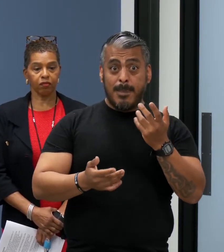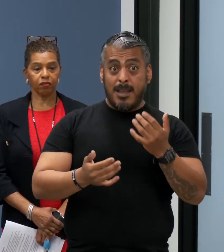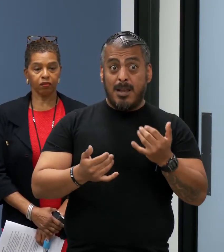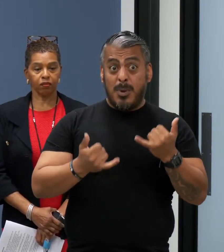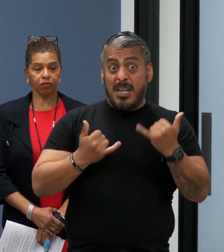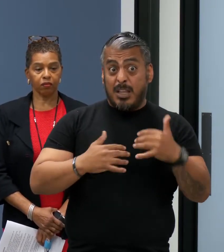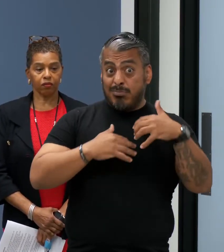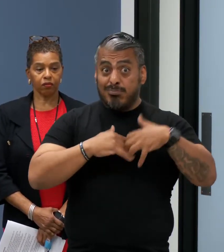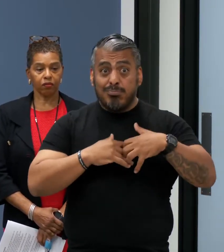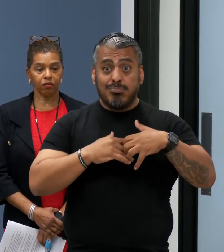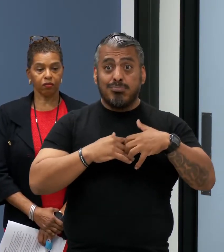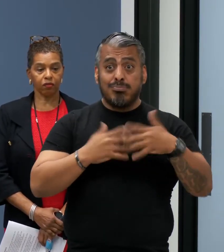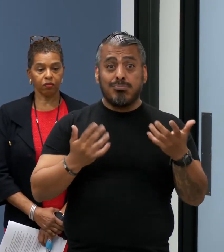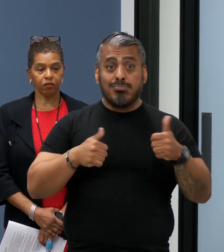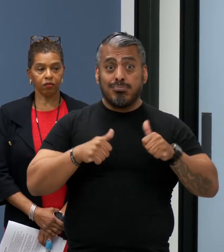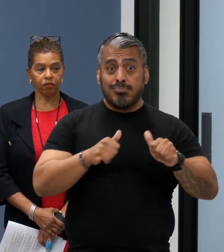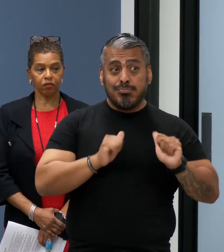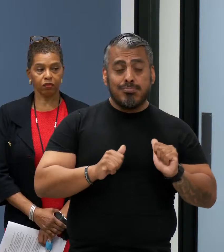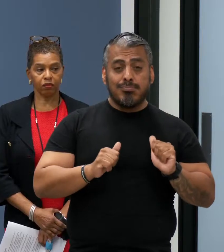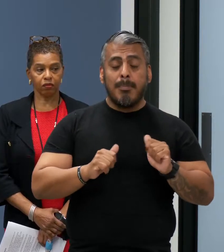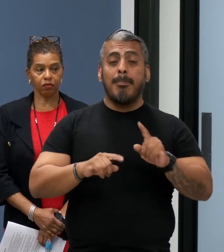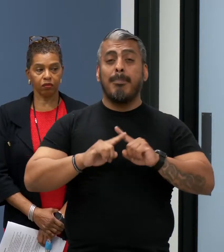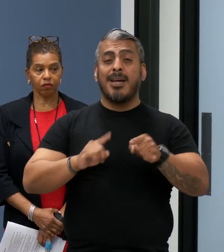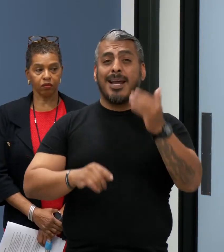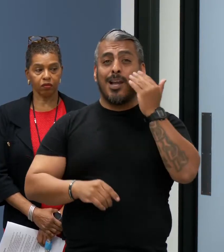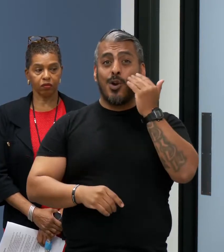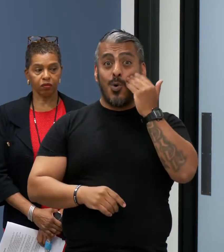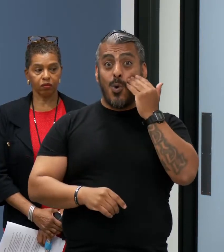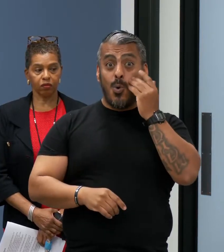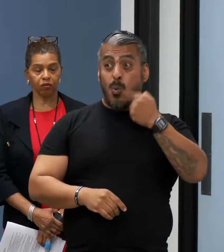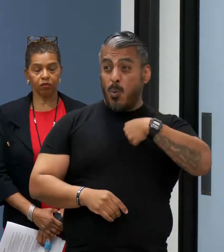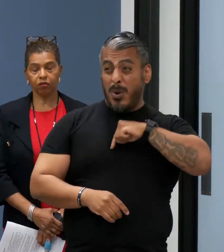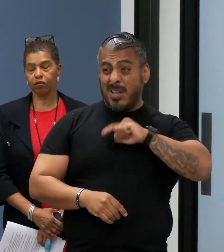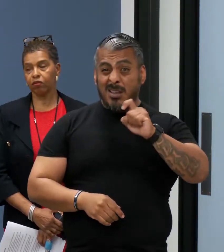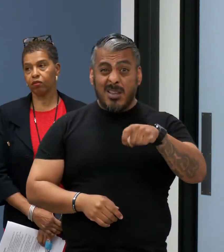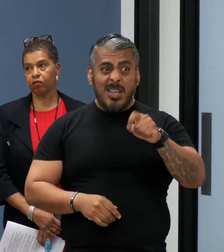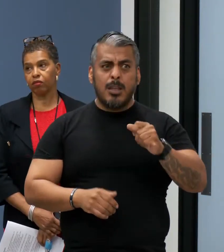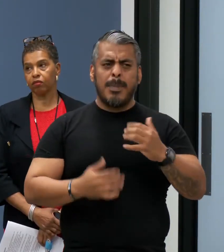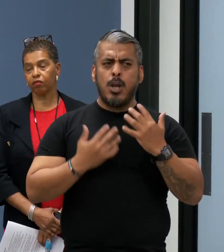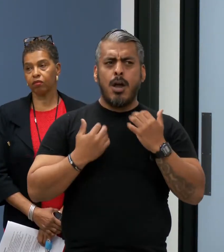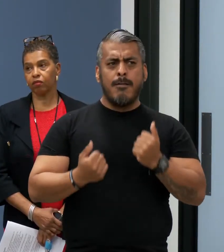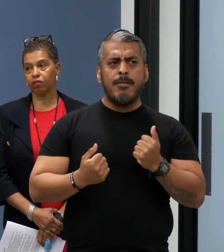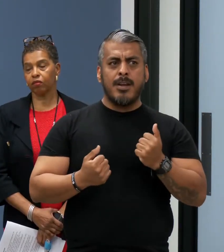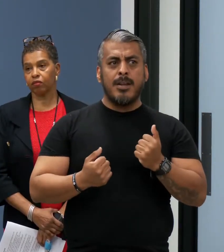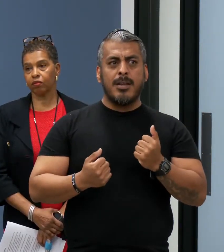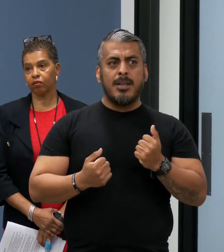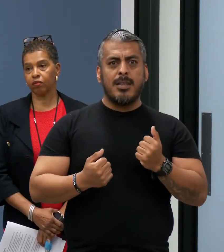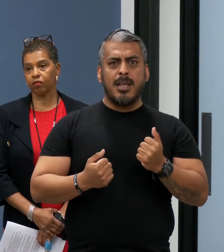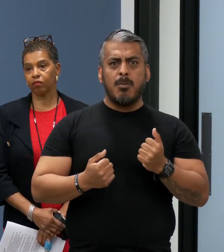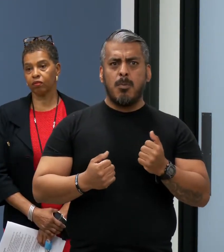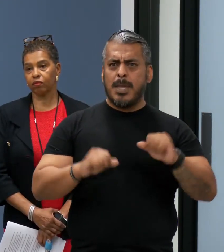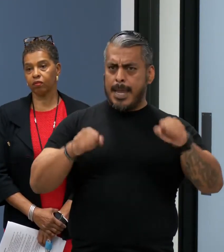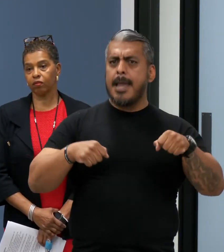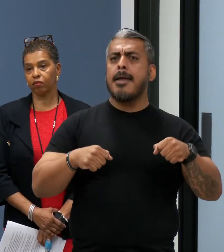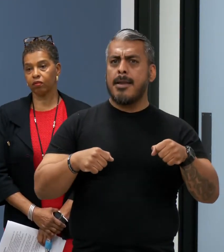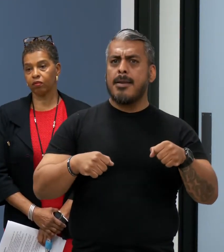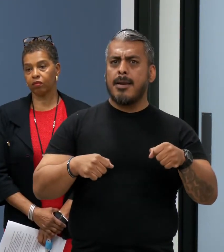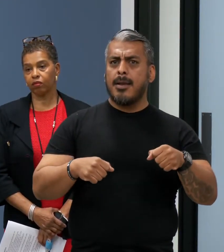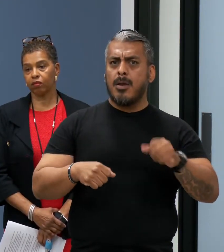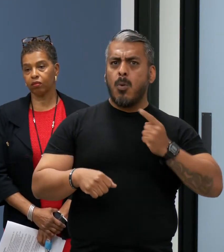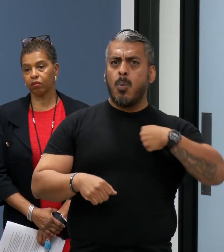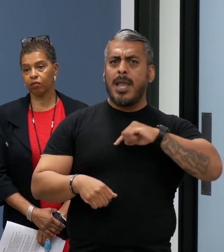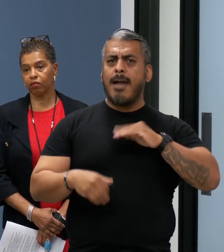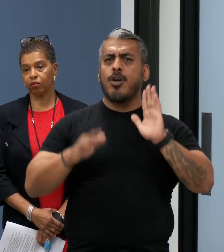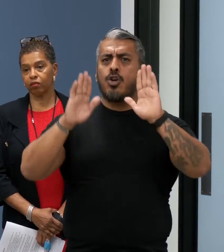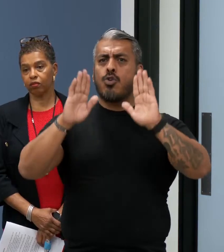down on these efforts. But I know, and we should be confident that we're up to the task. We have a great city